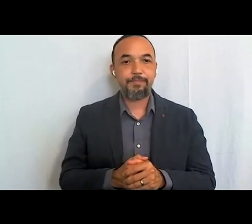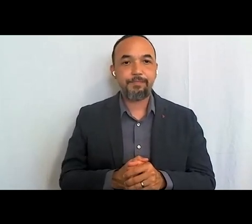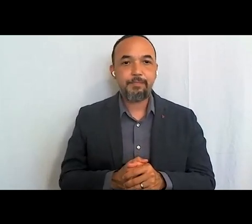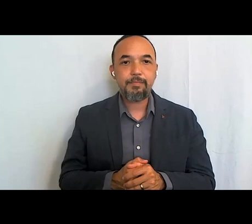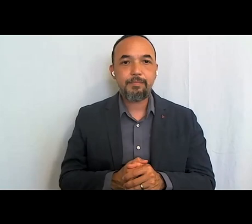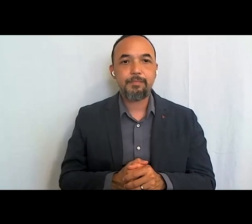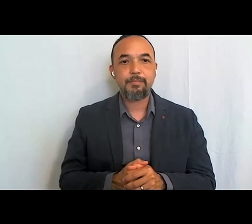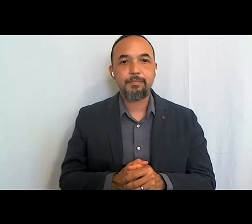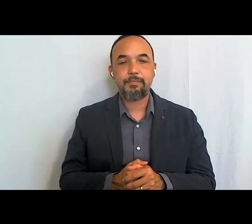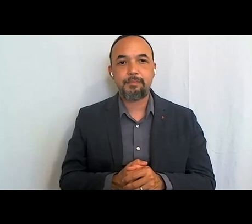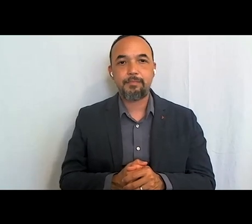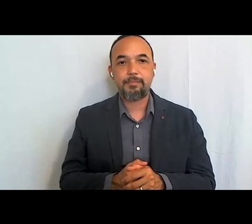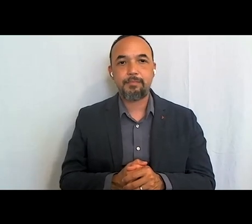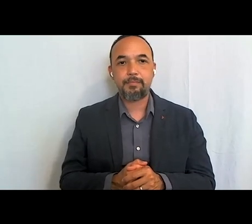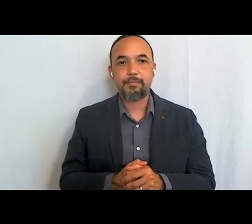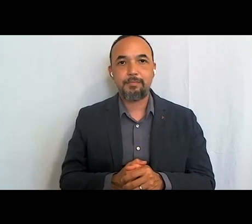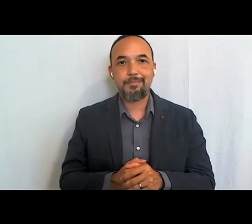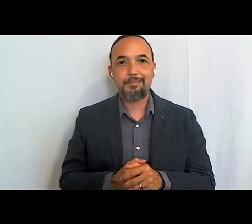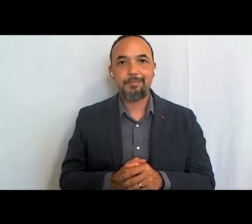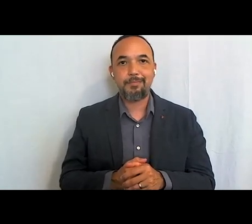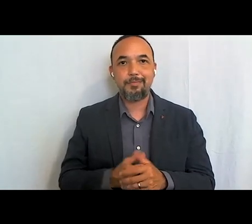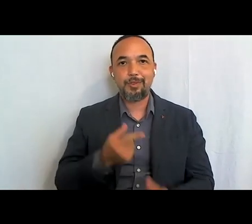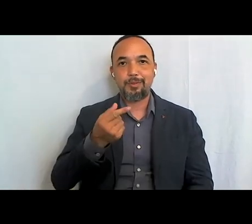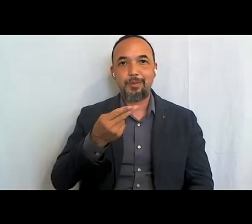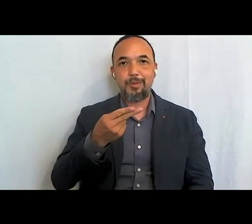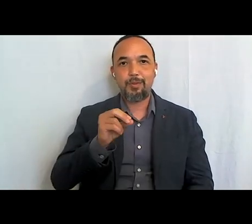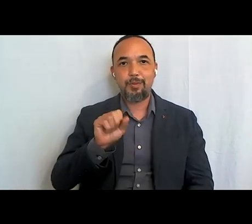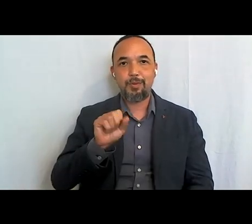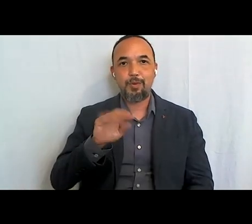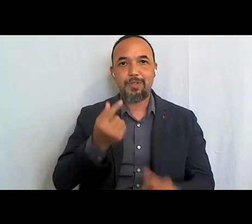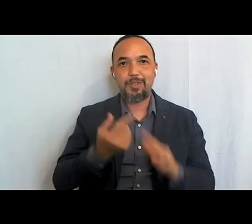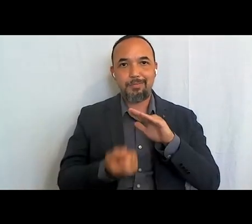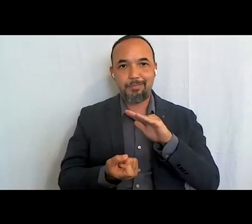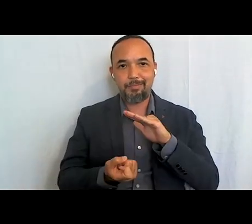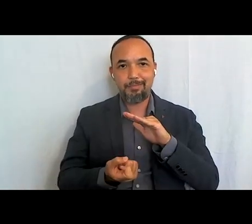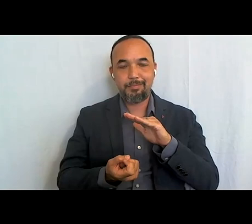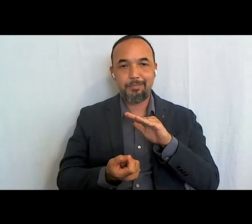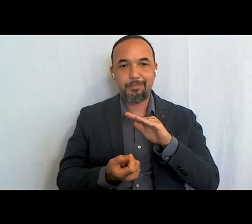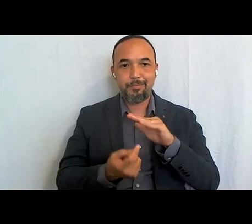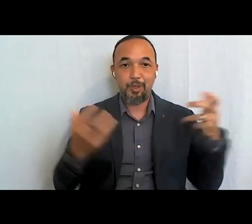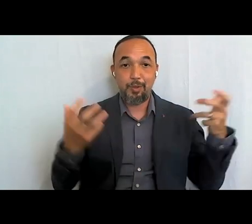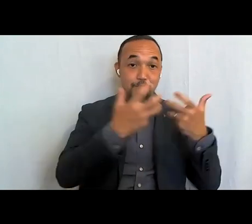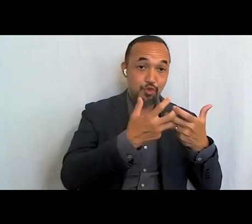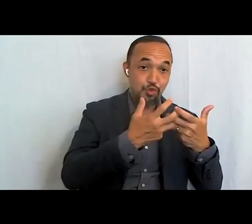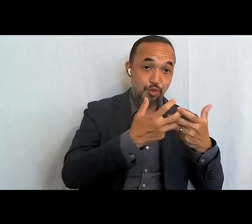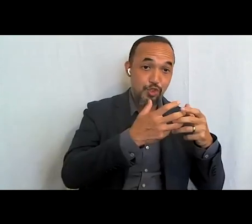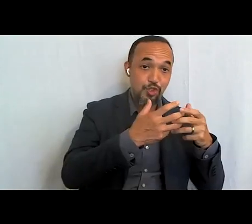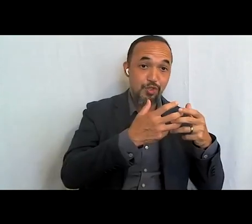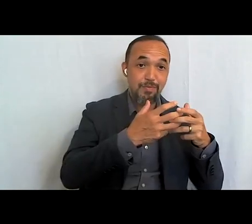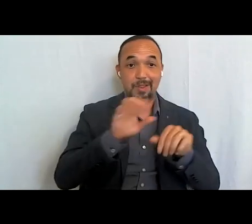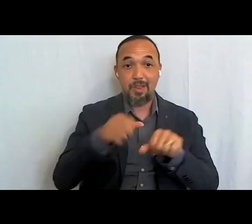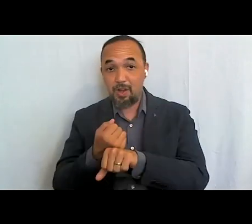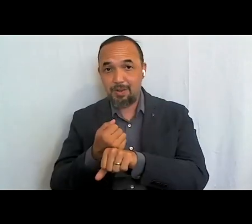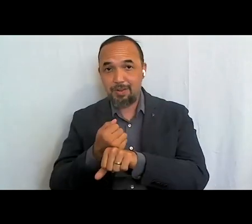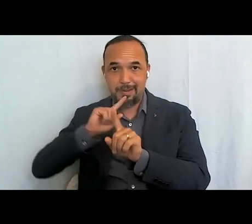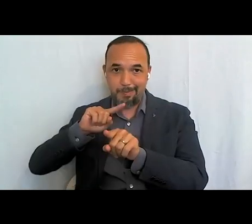Yes, we have ghosting, merging and locking, commandments, and then a last sixth